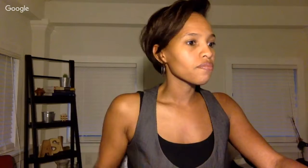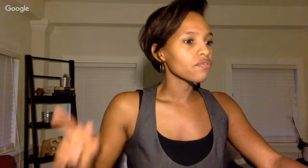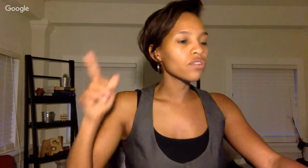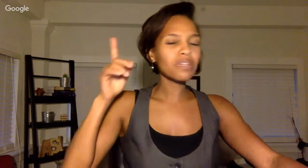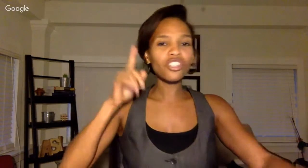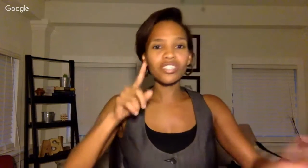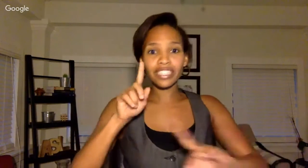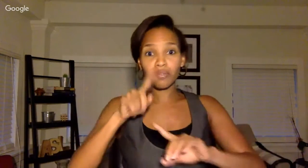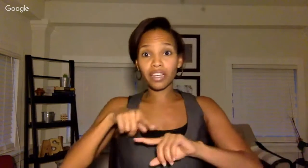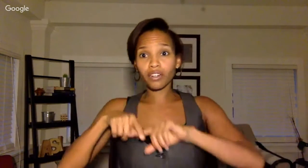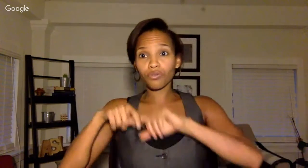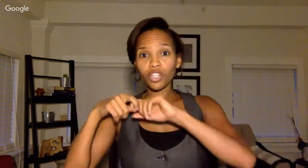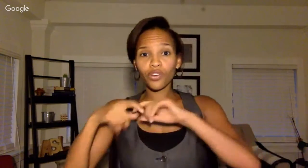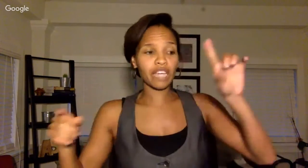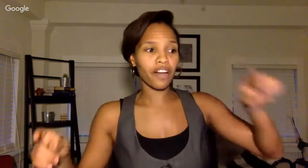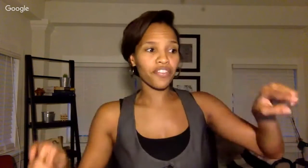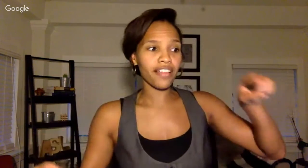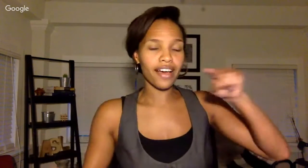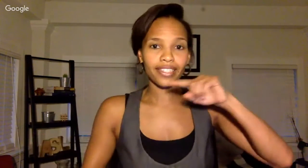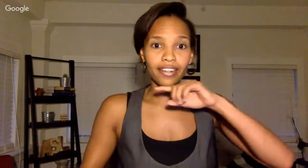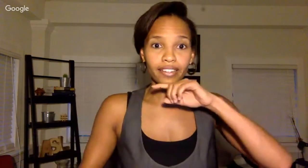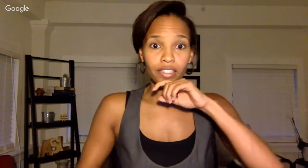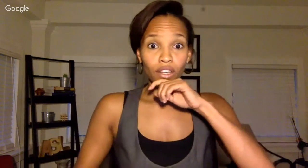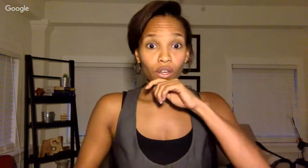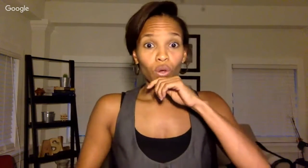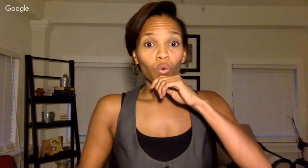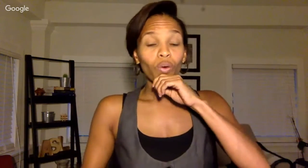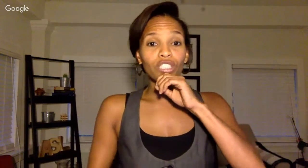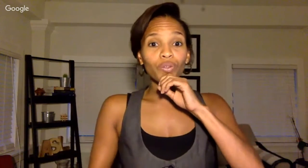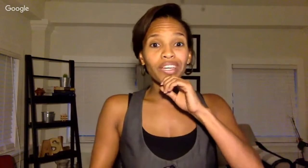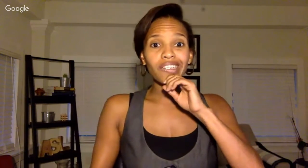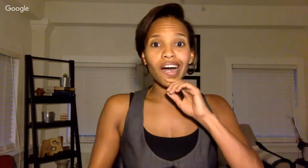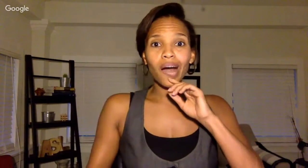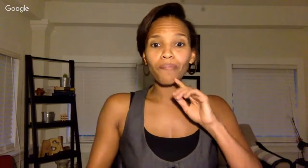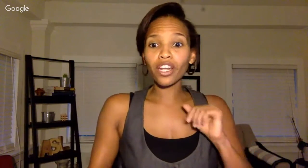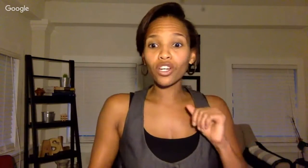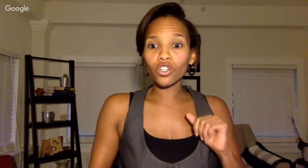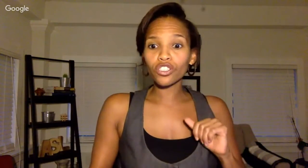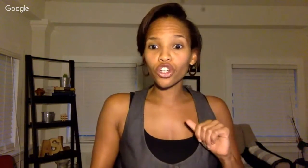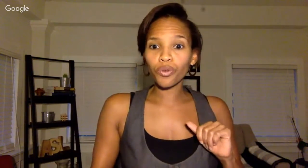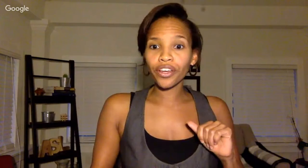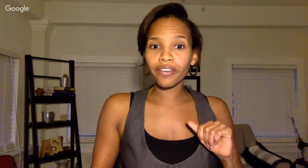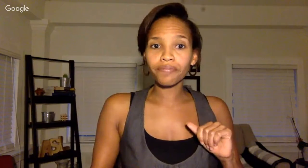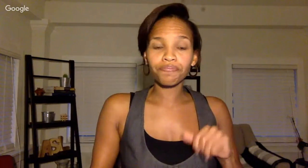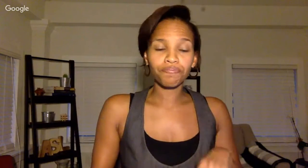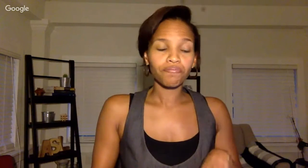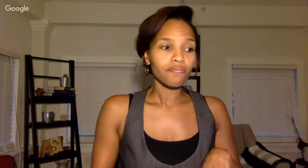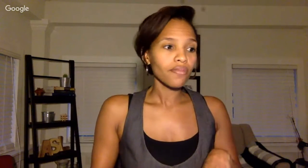Let me just say something really quickly about that last sentence. When doing medical interpreting,